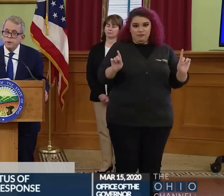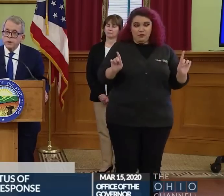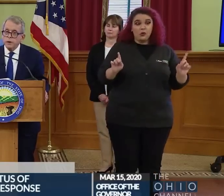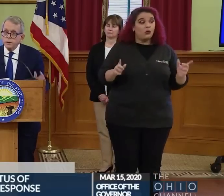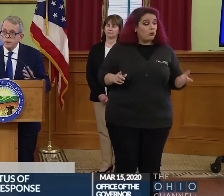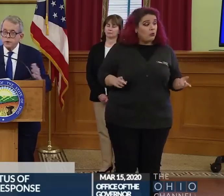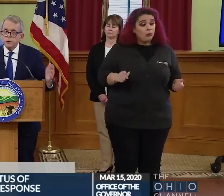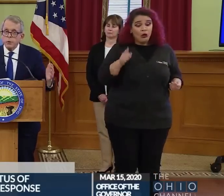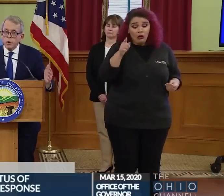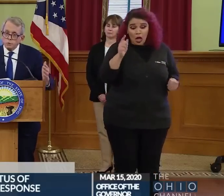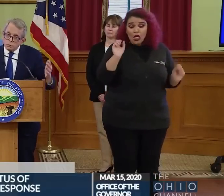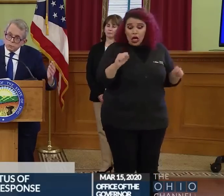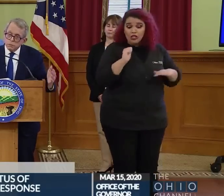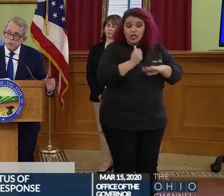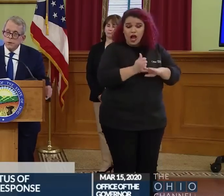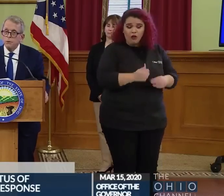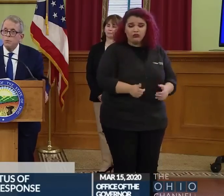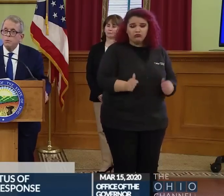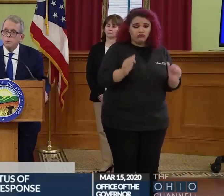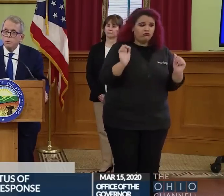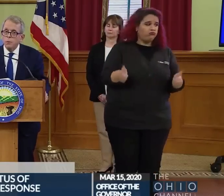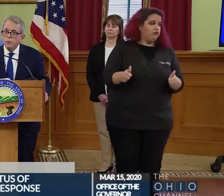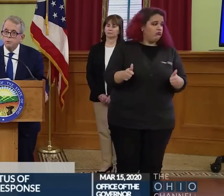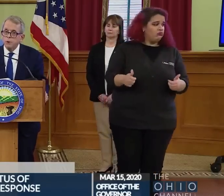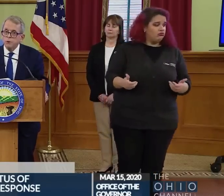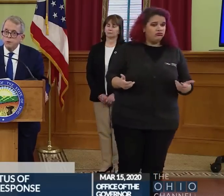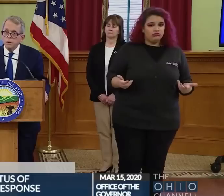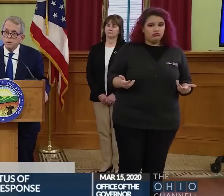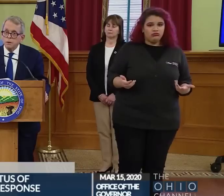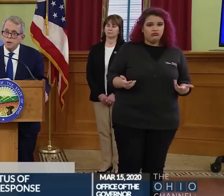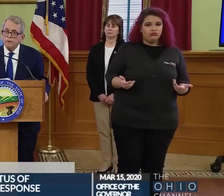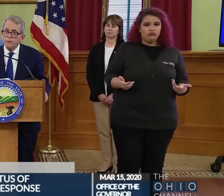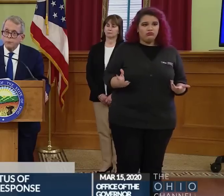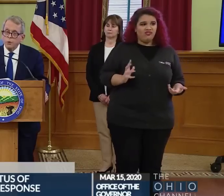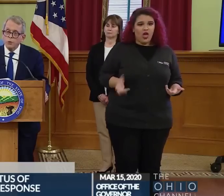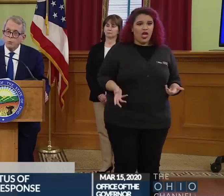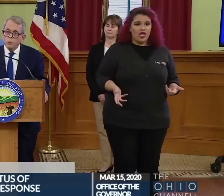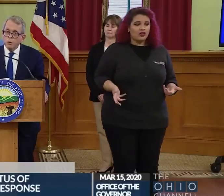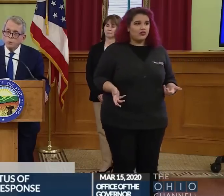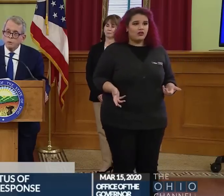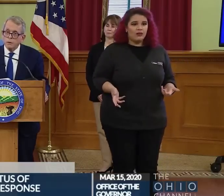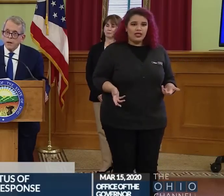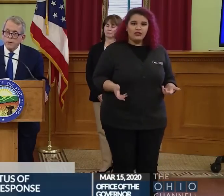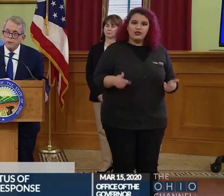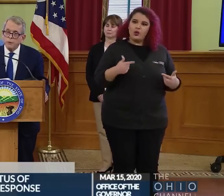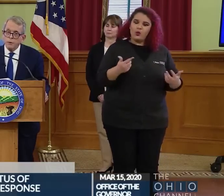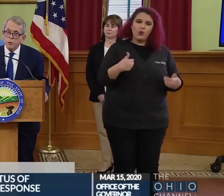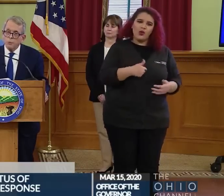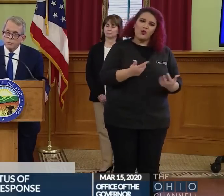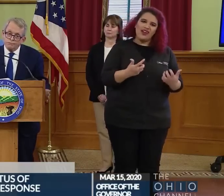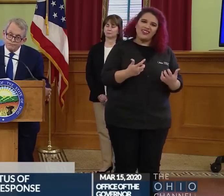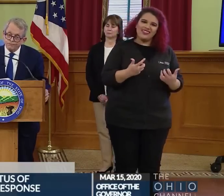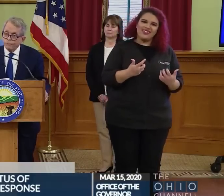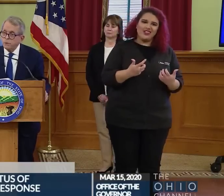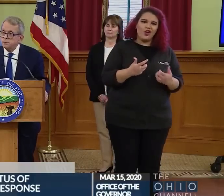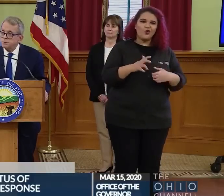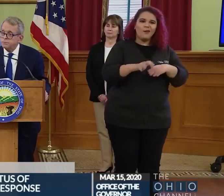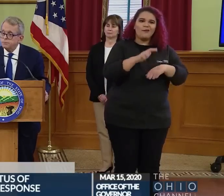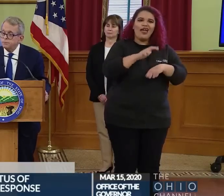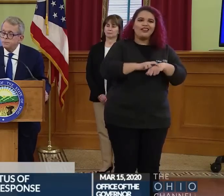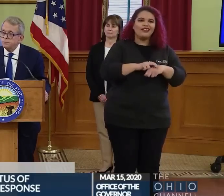reasonable distance apart, you know, as much as life can be normal, we're going to allow that to be normal.